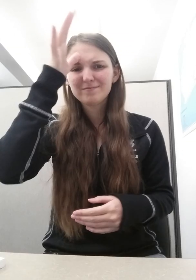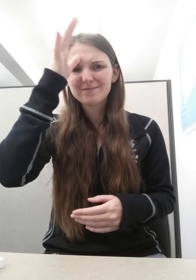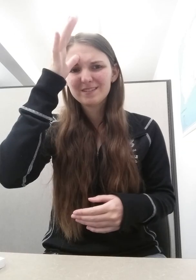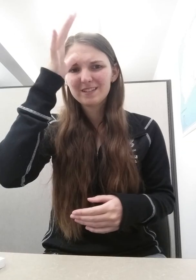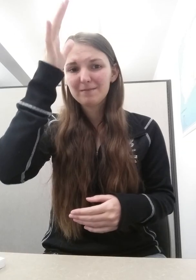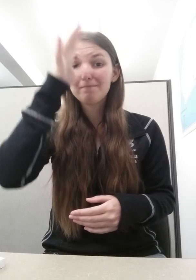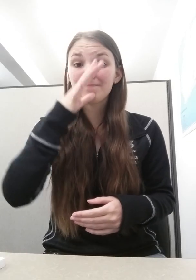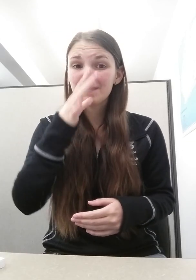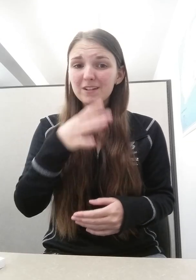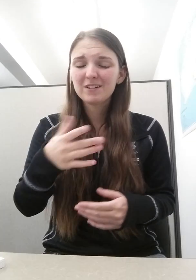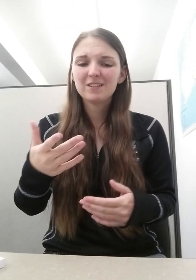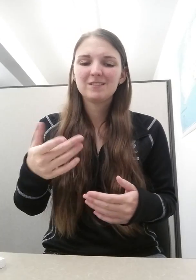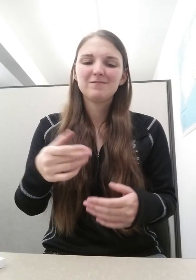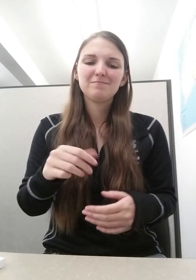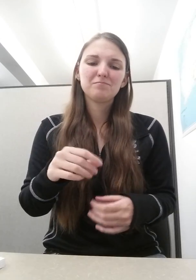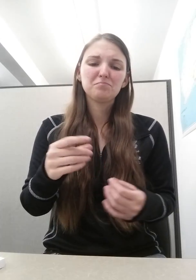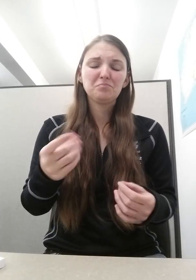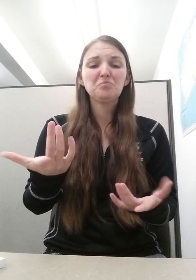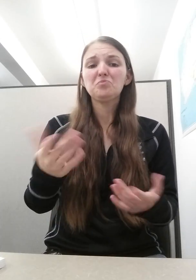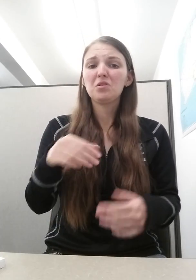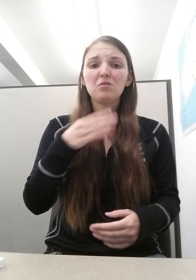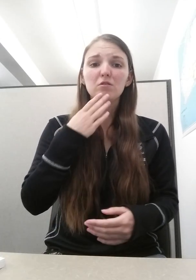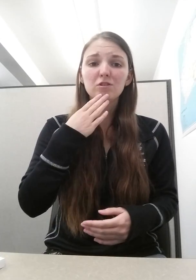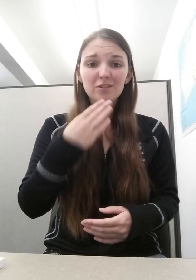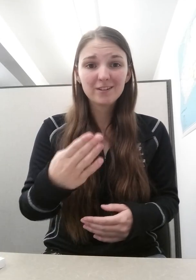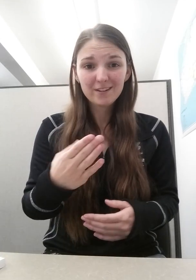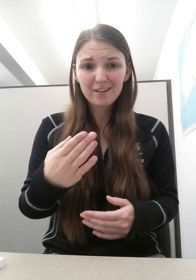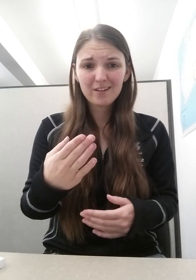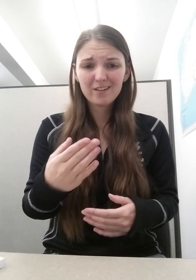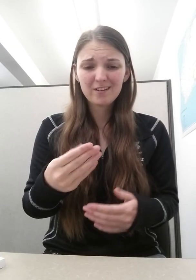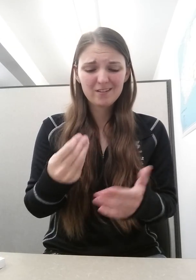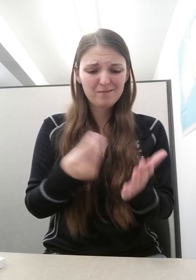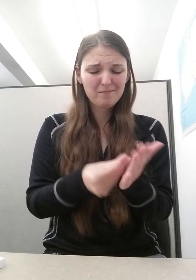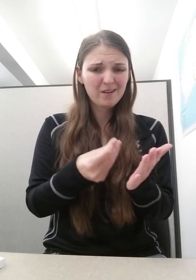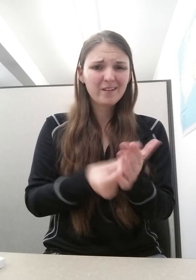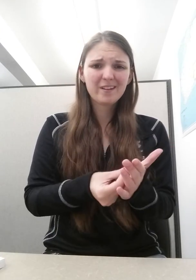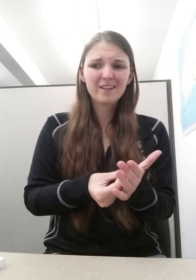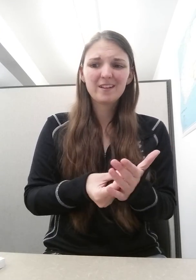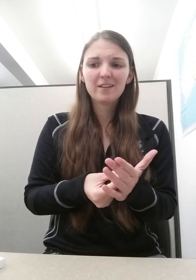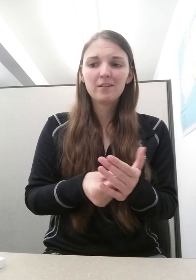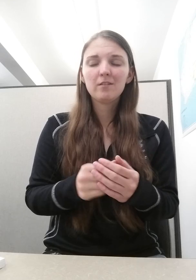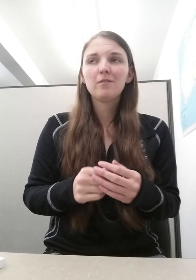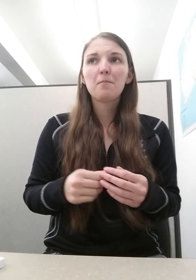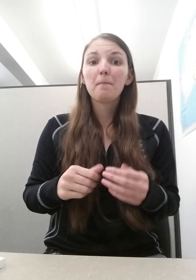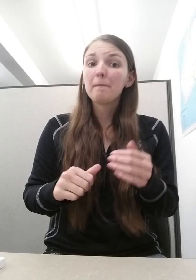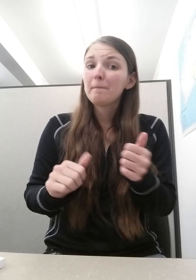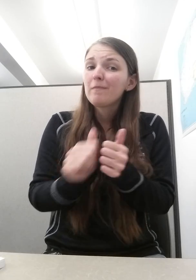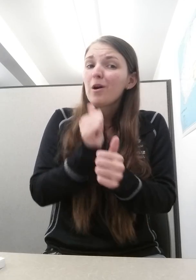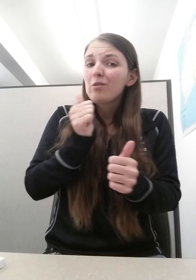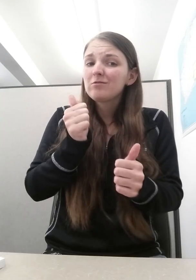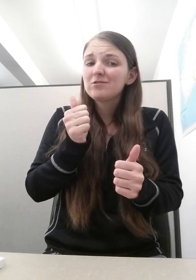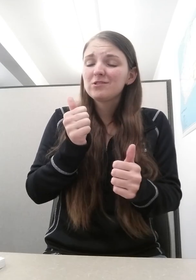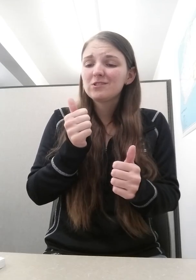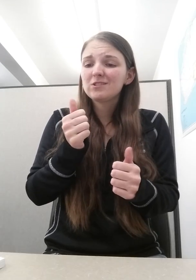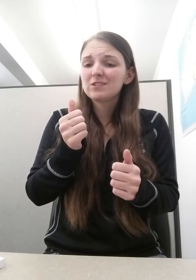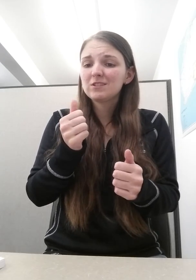Someone gave them a real good childhood, and a lot of them had support right on up until they made their fame. Now that's not true with William,